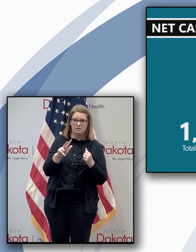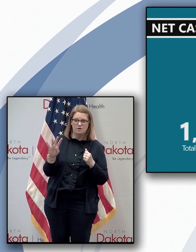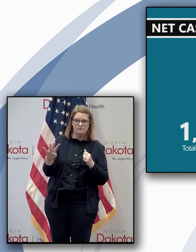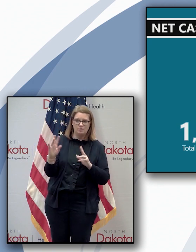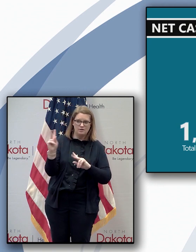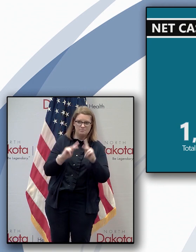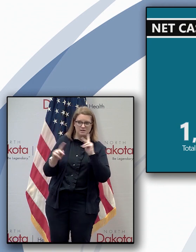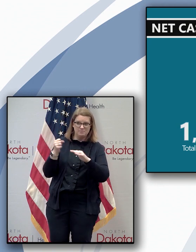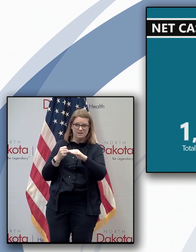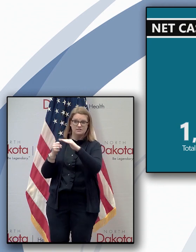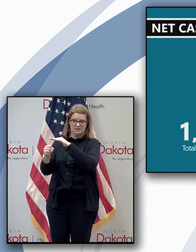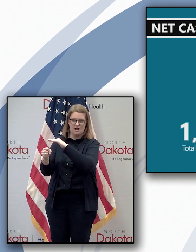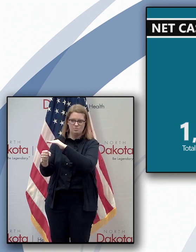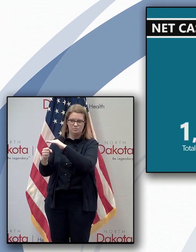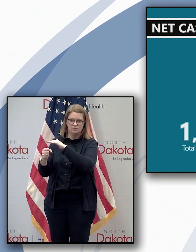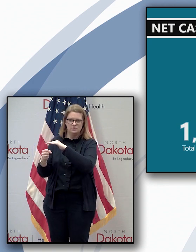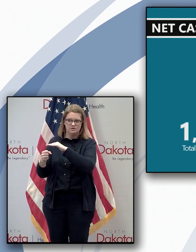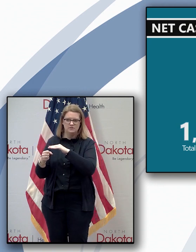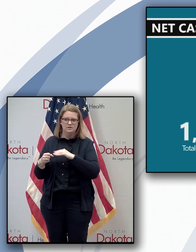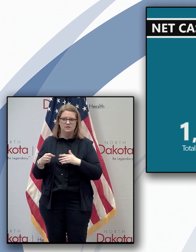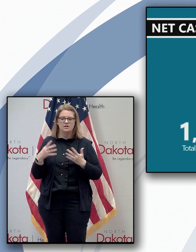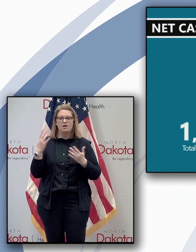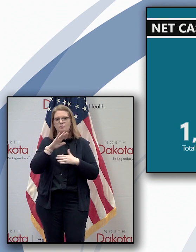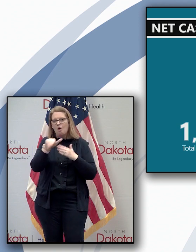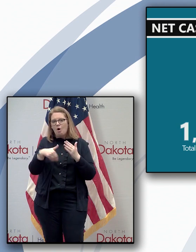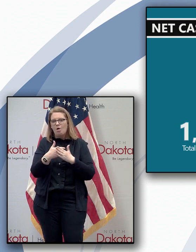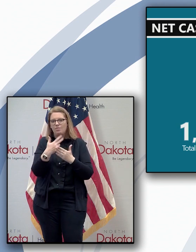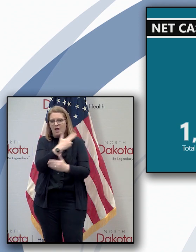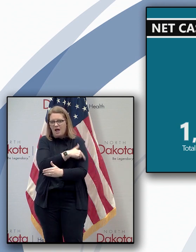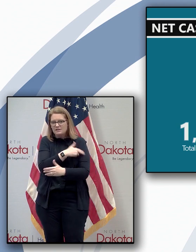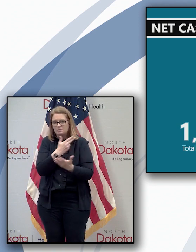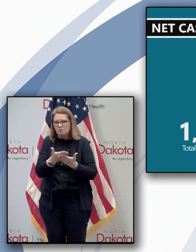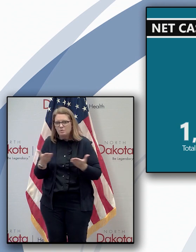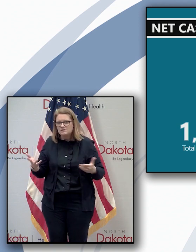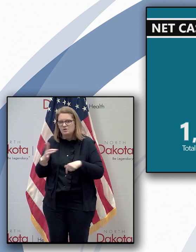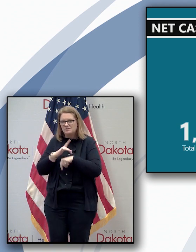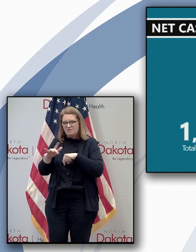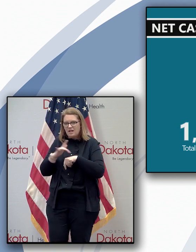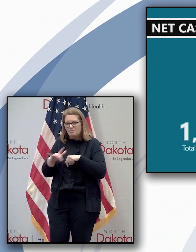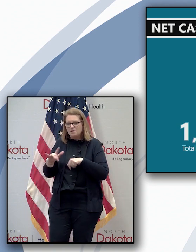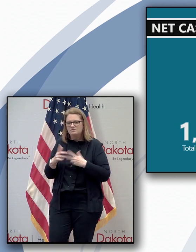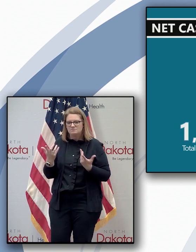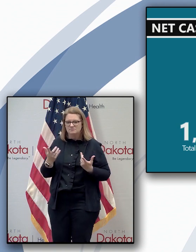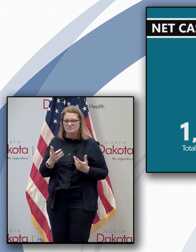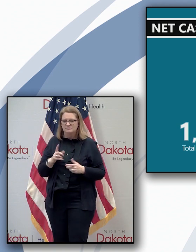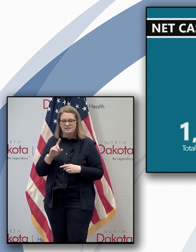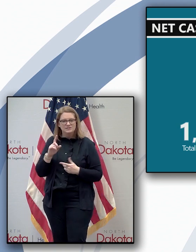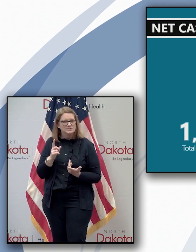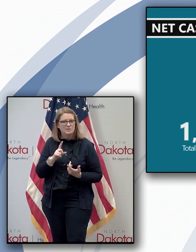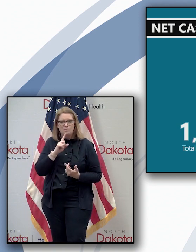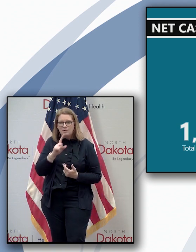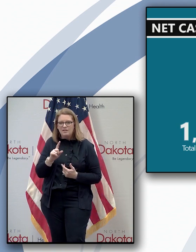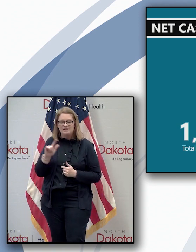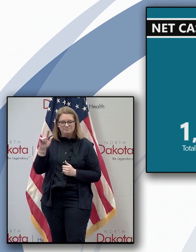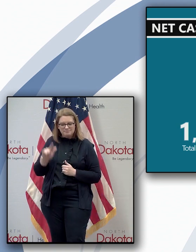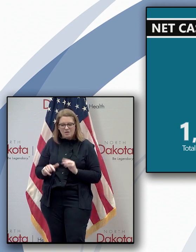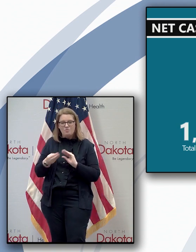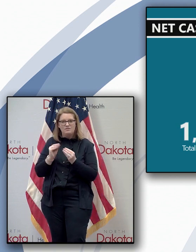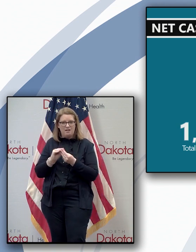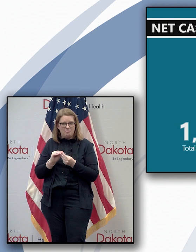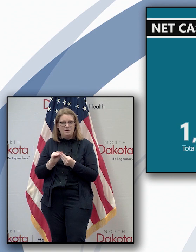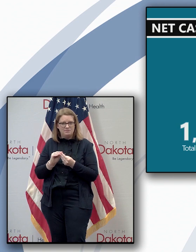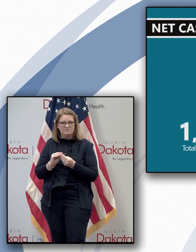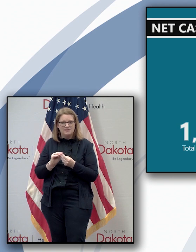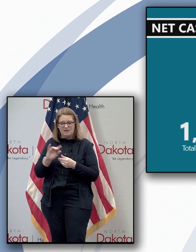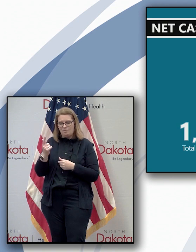people hospitalized with COVID out of all the hospital resources, again, represents single digits of our available capacity in the state.